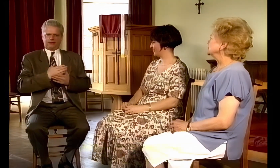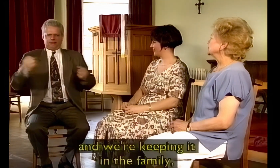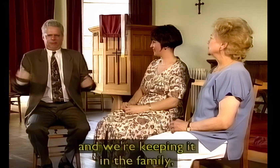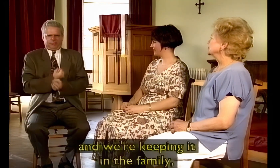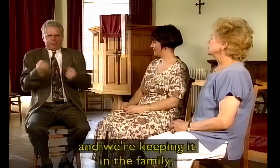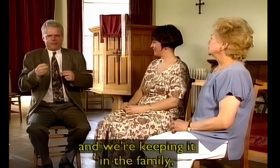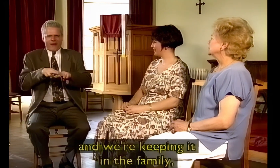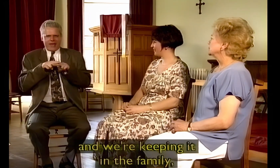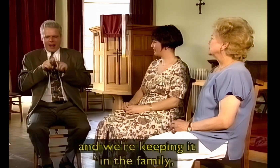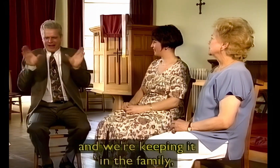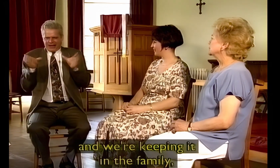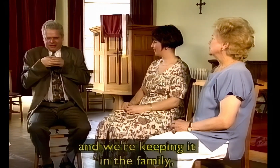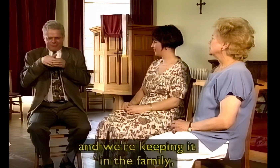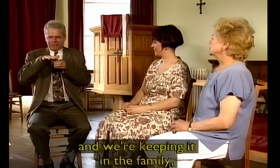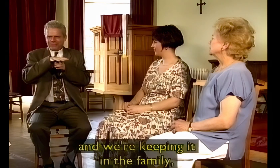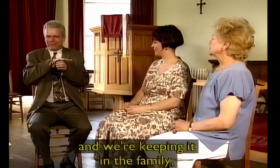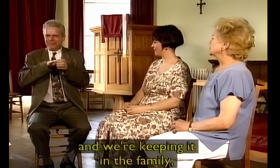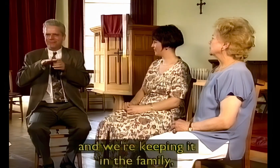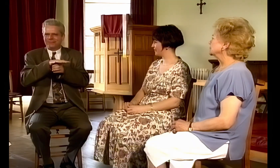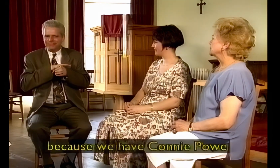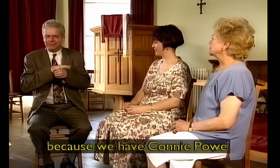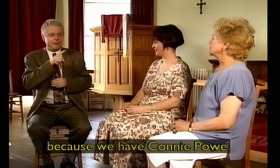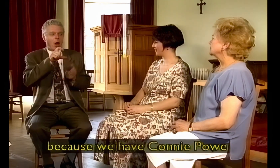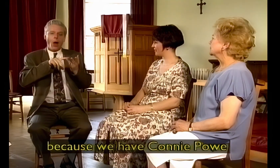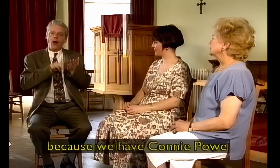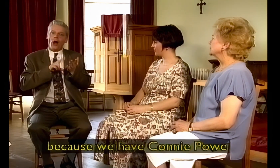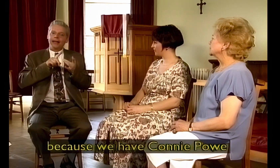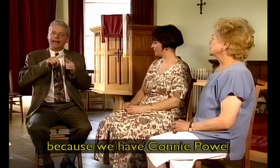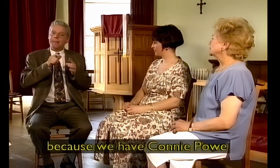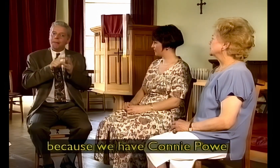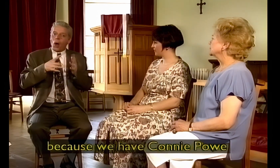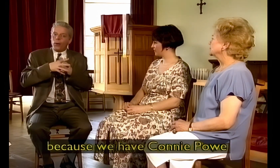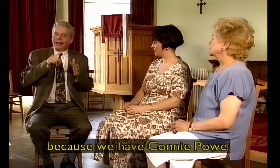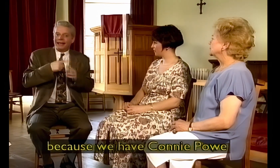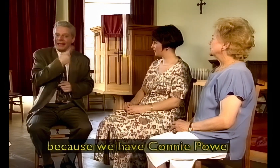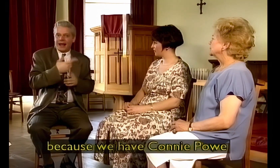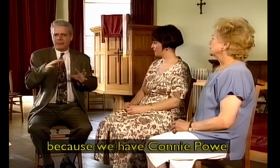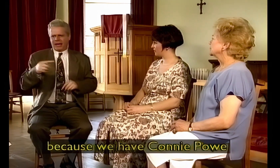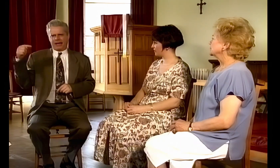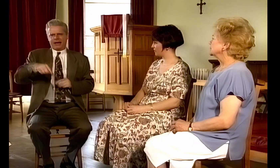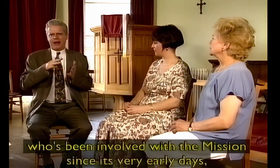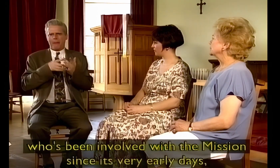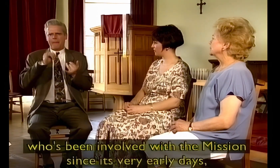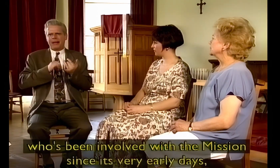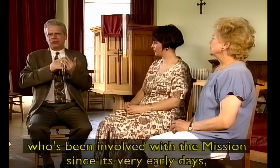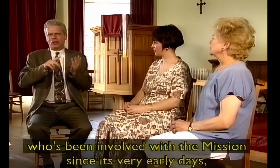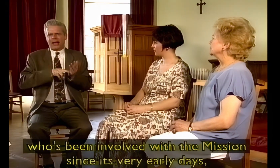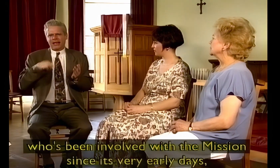Swansea, and we're keeping it in the family because we have Connie Powell, who's been involved with the mission since